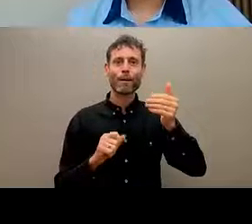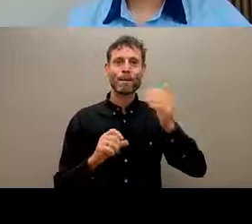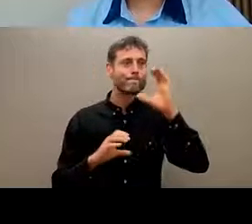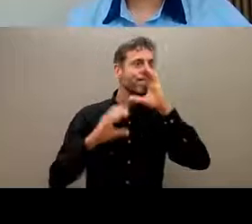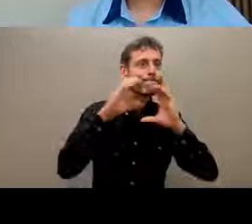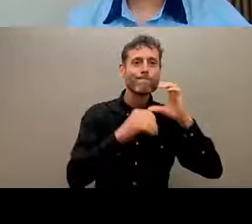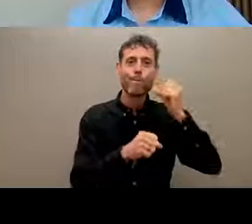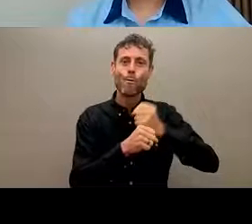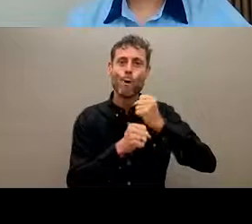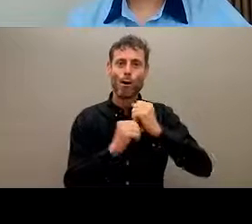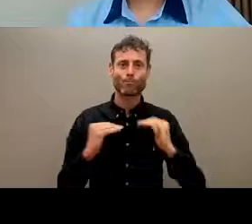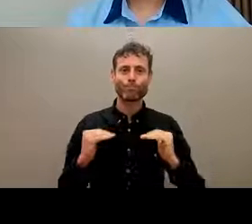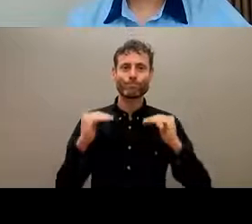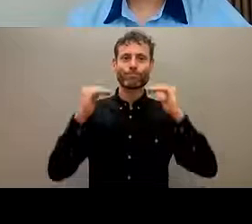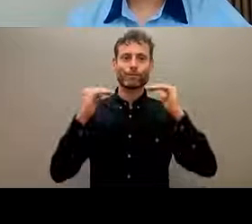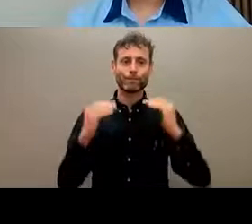here.